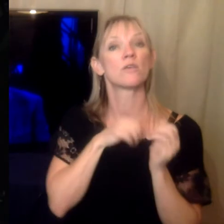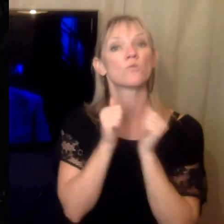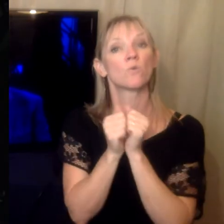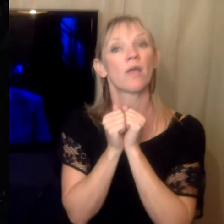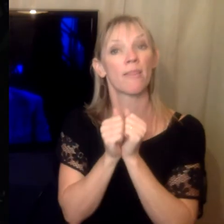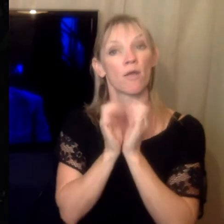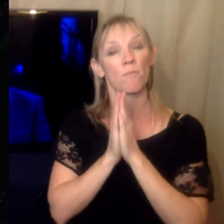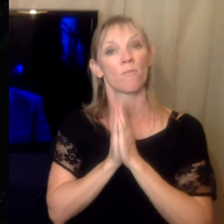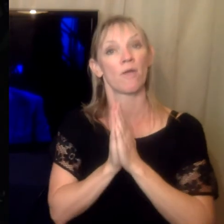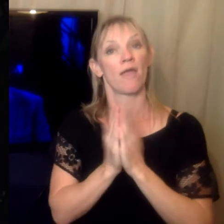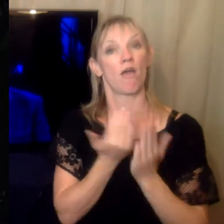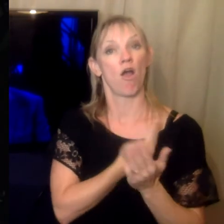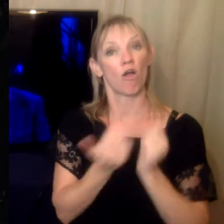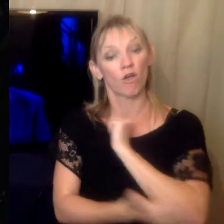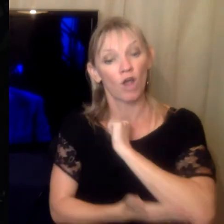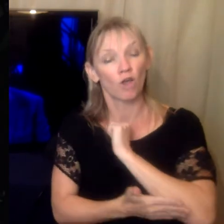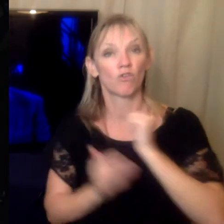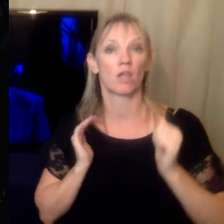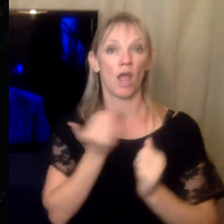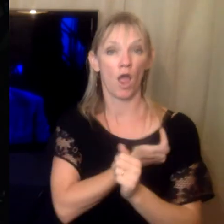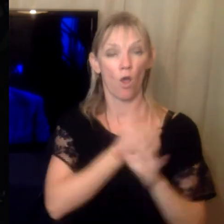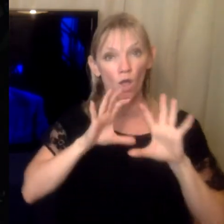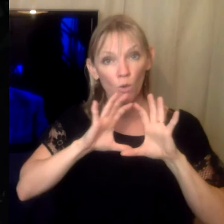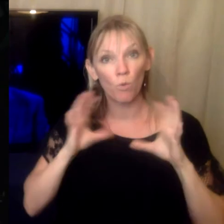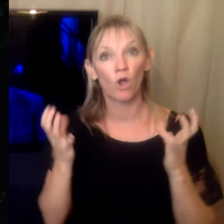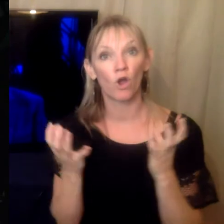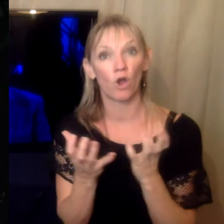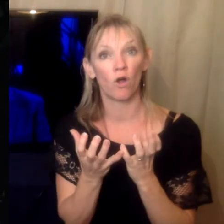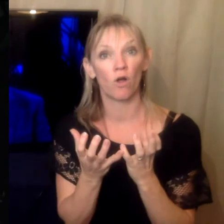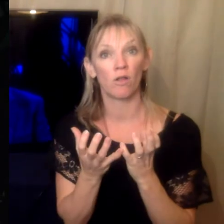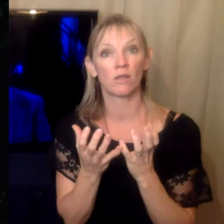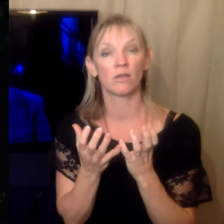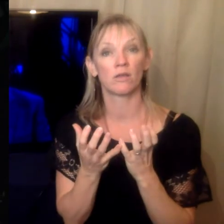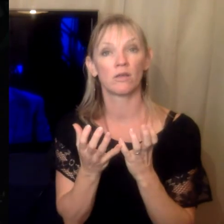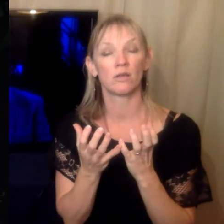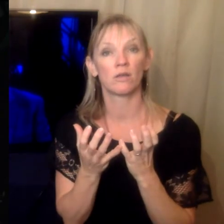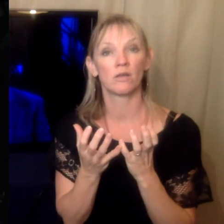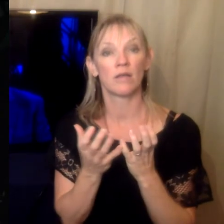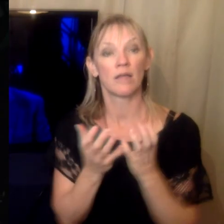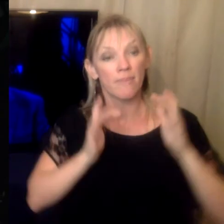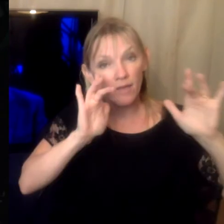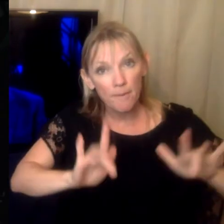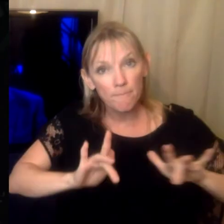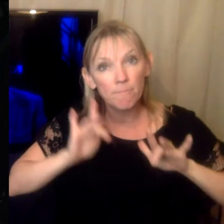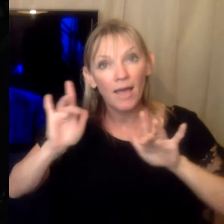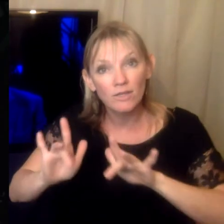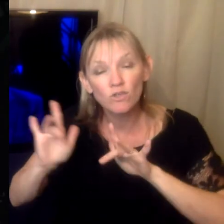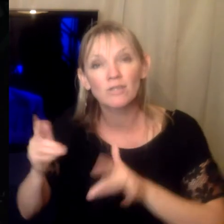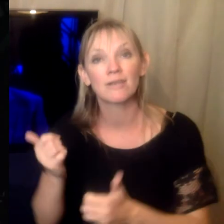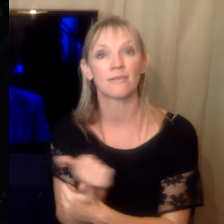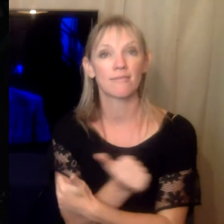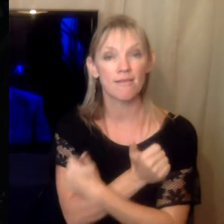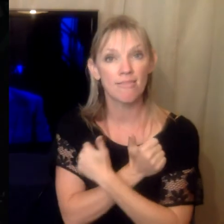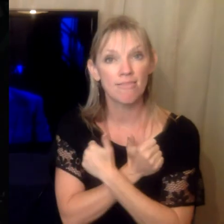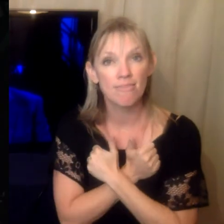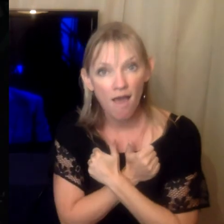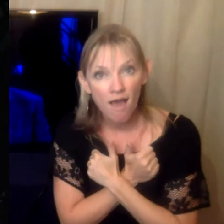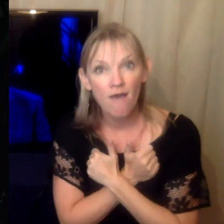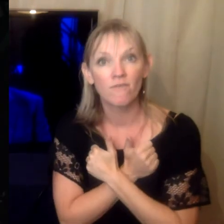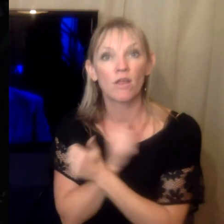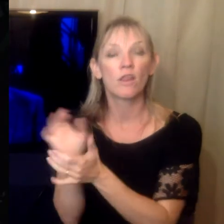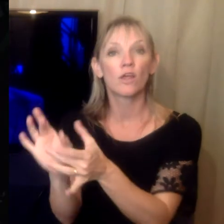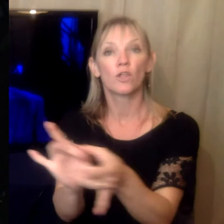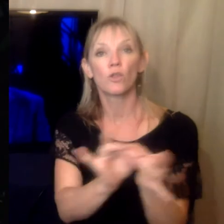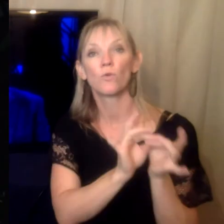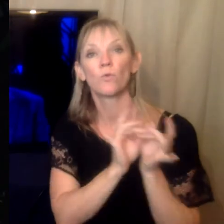pray for our country and our world, that the compassion, the love, the